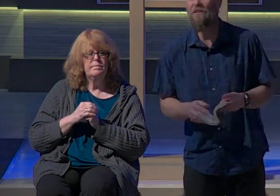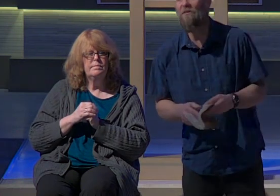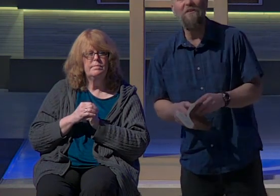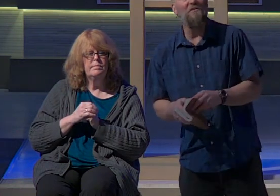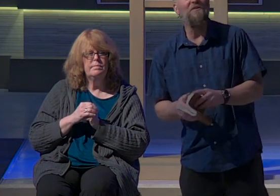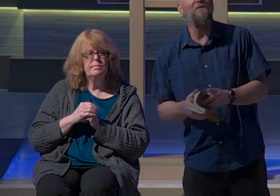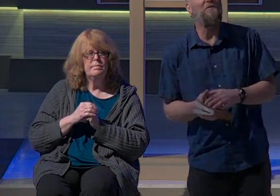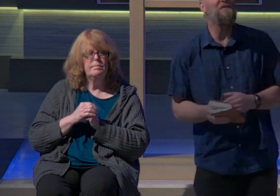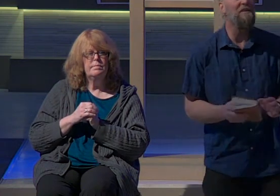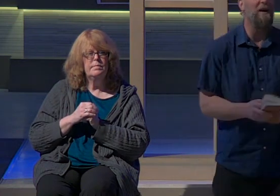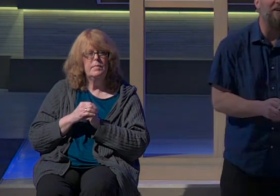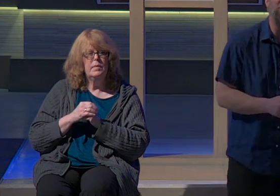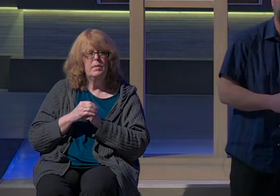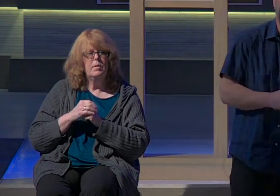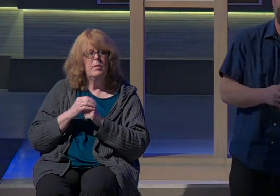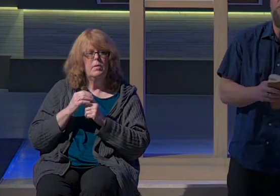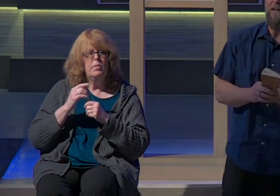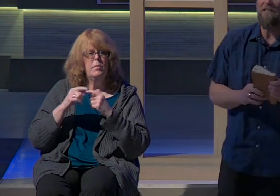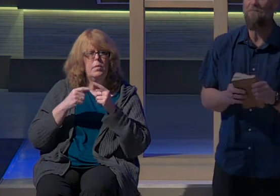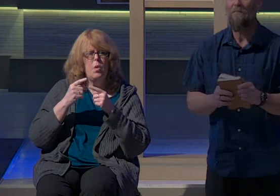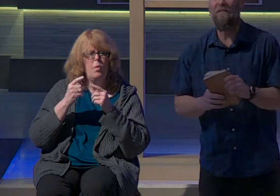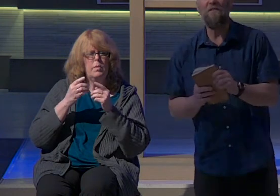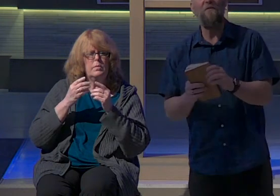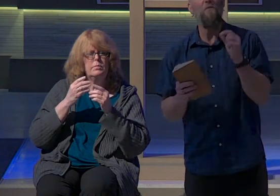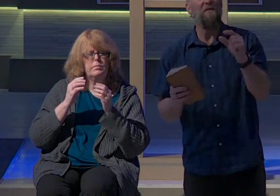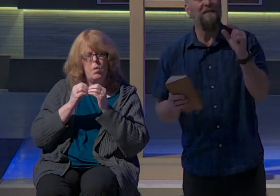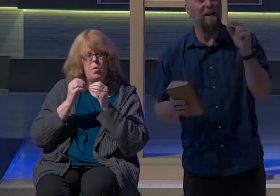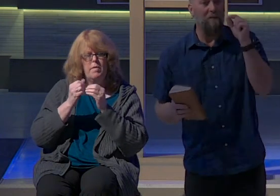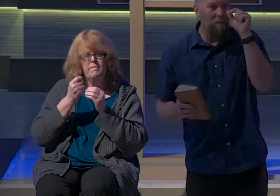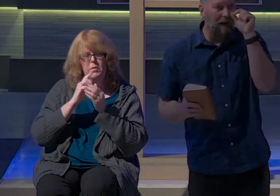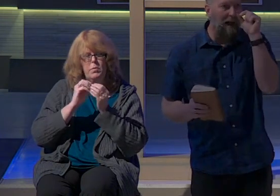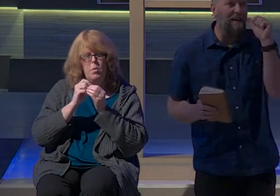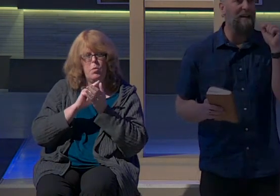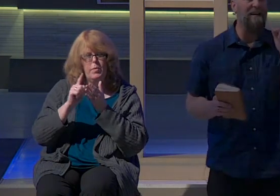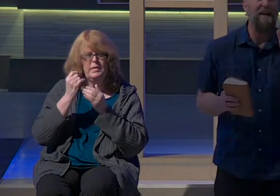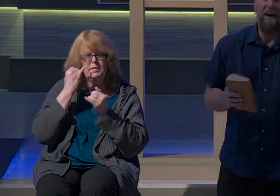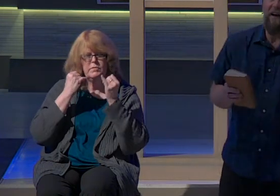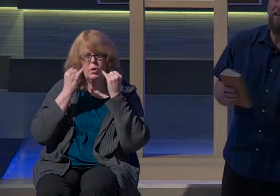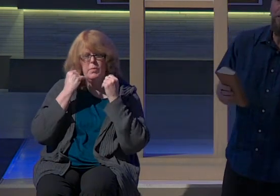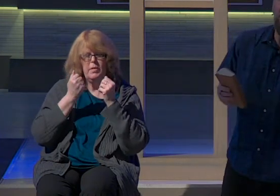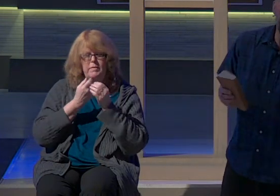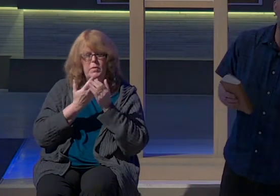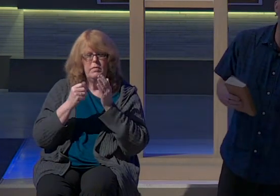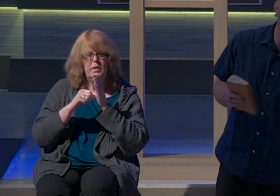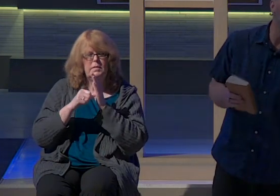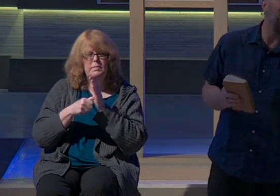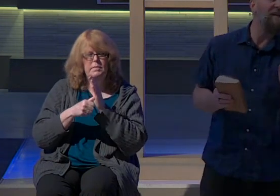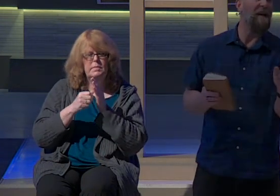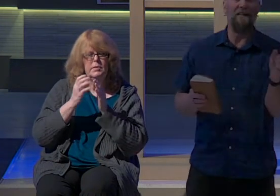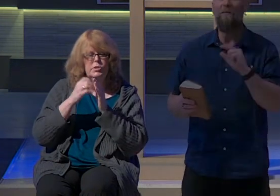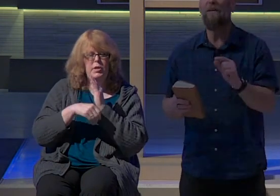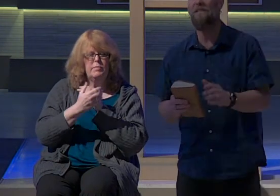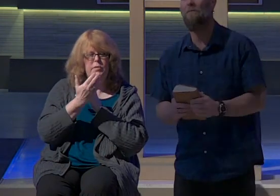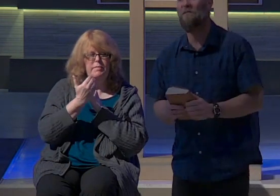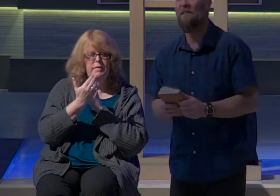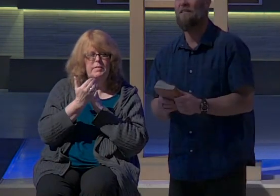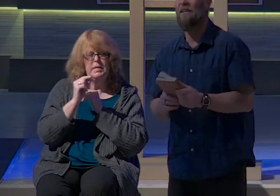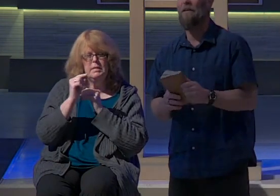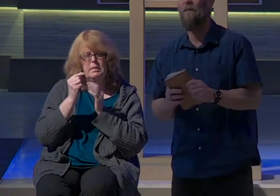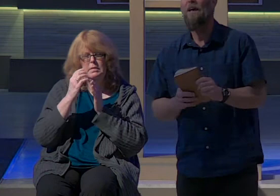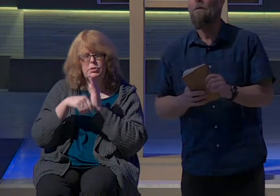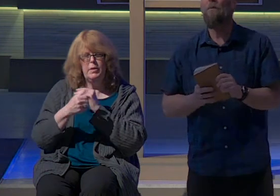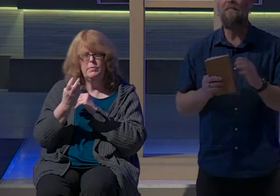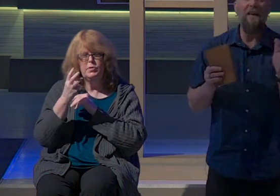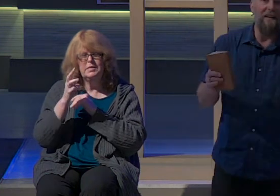We're only going to go slow through Jeremiah for a couple more weeks. There's a few more things that I really want to highlight coming in chapter 15 and a little bit in chapter